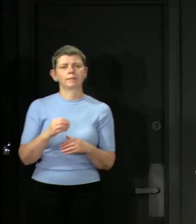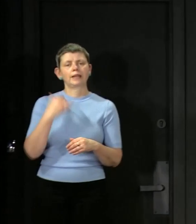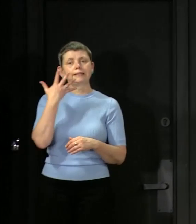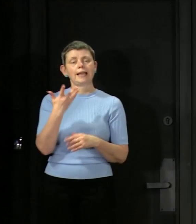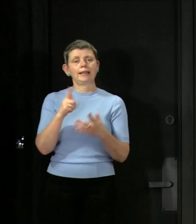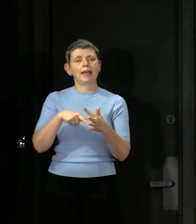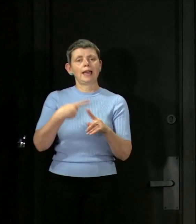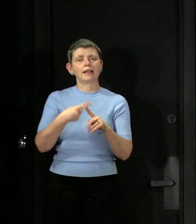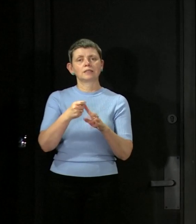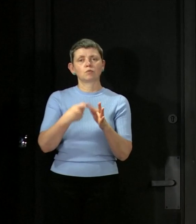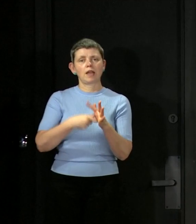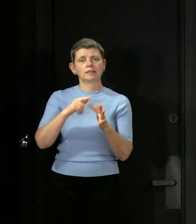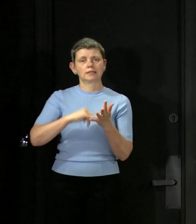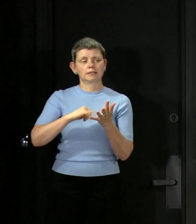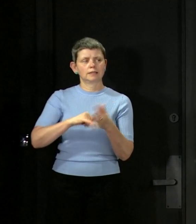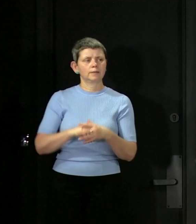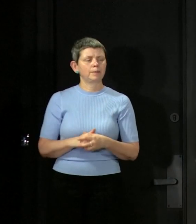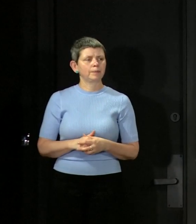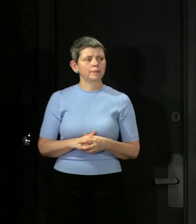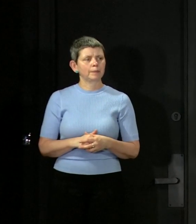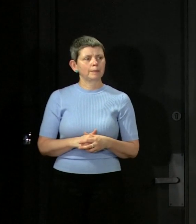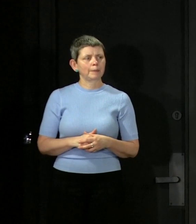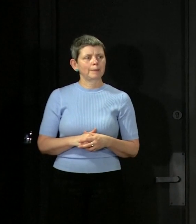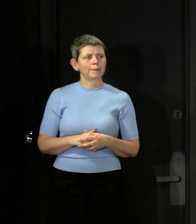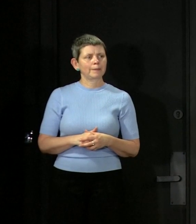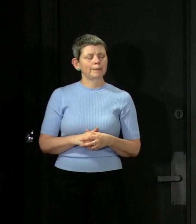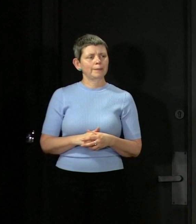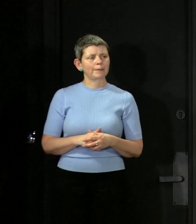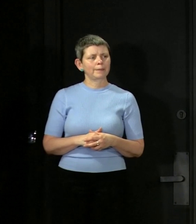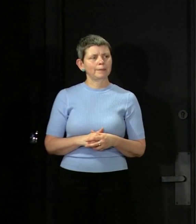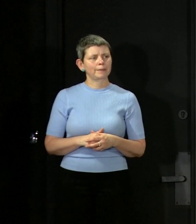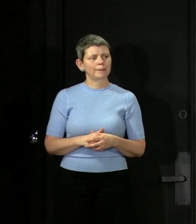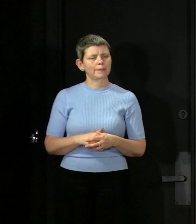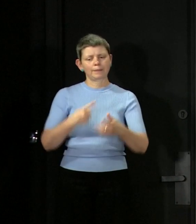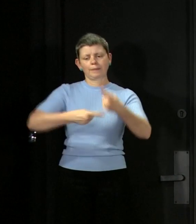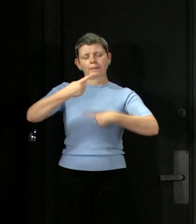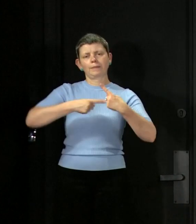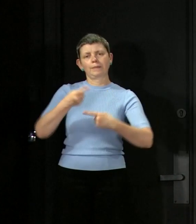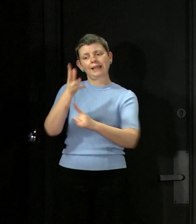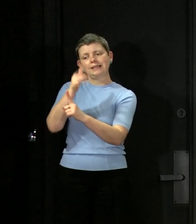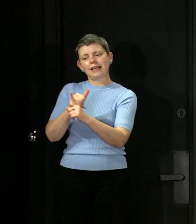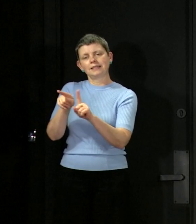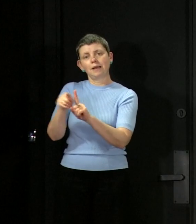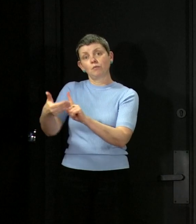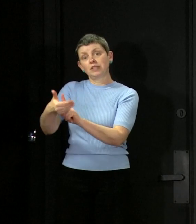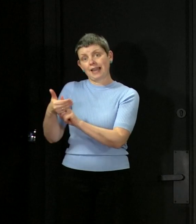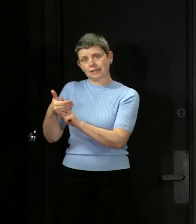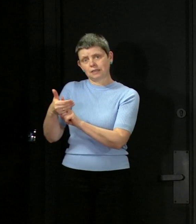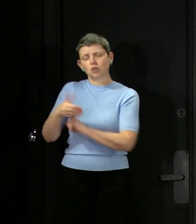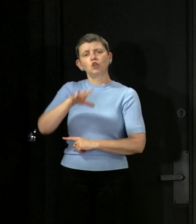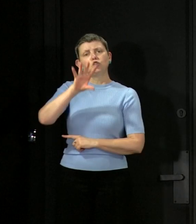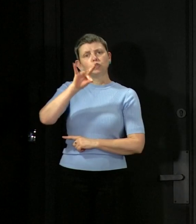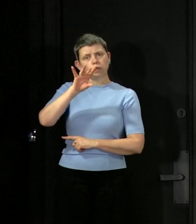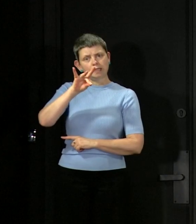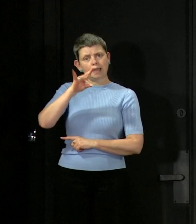Express. Hi, good afternoon. Thank you, First Minister. Just going back to the test and protect, on Tuesday when you were